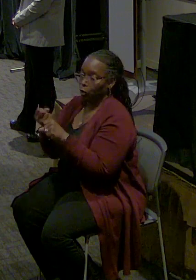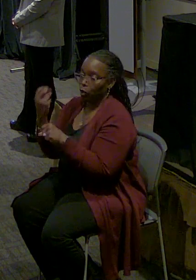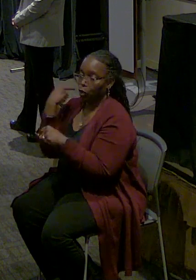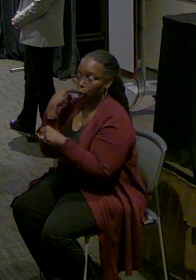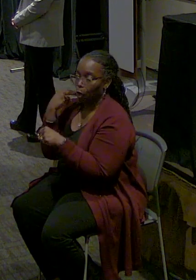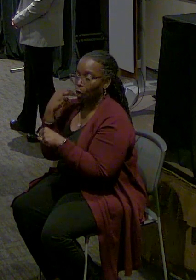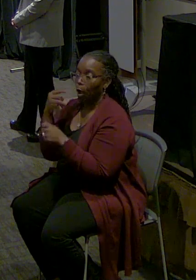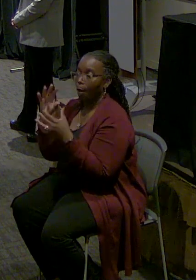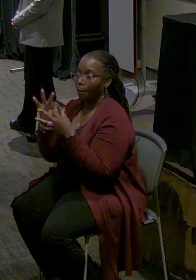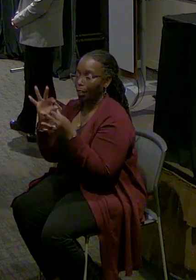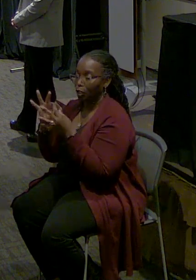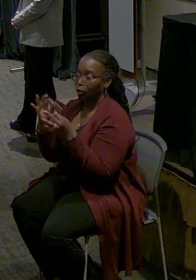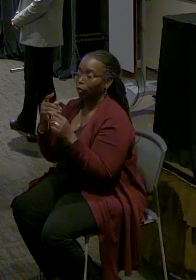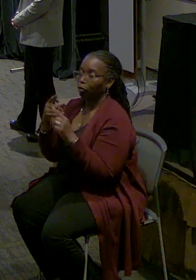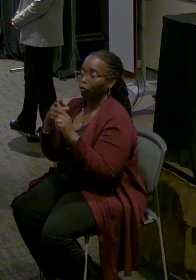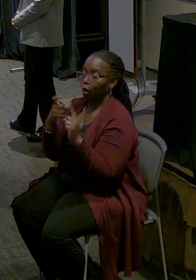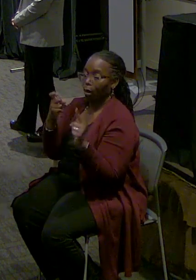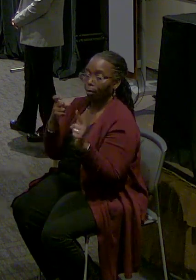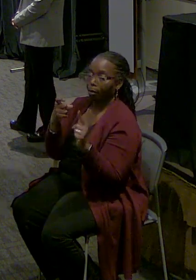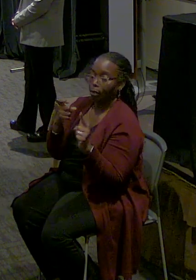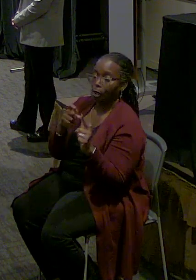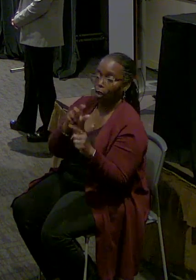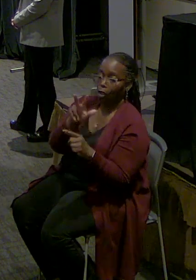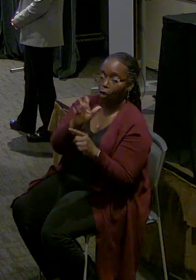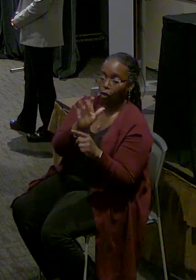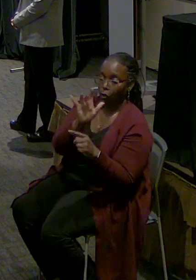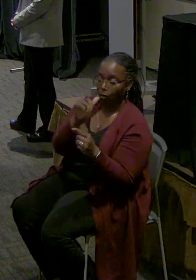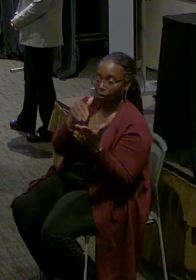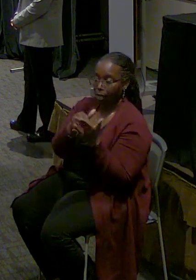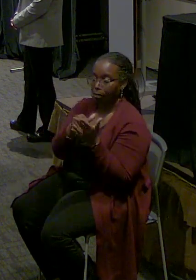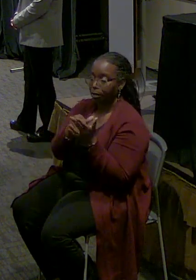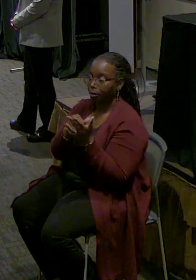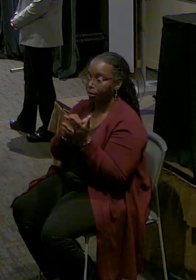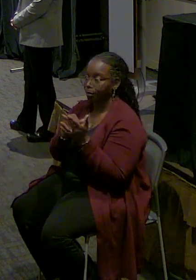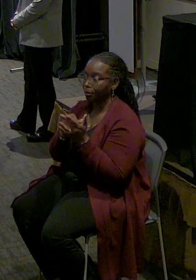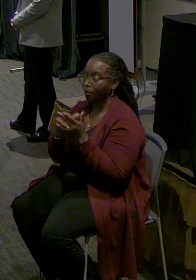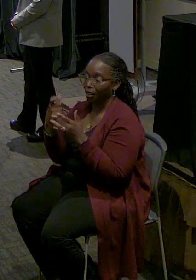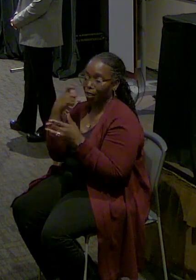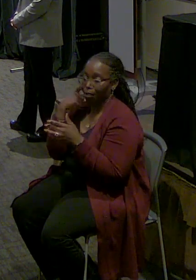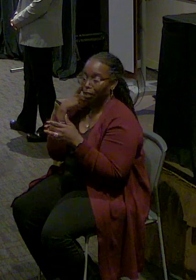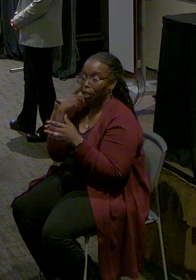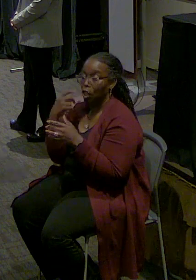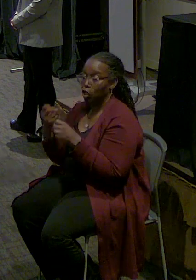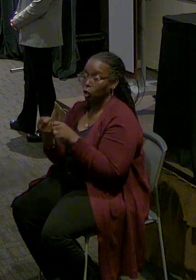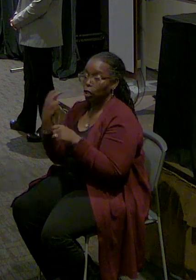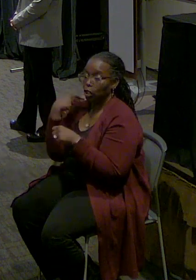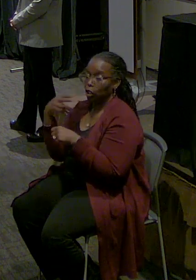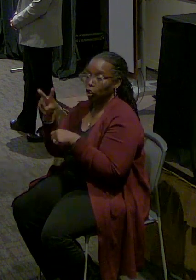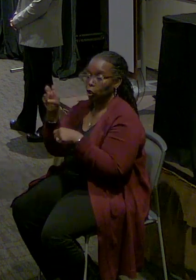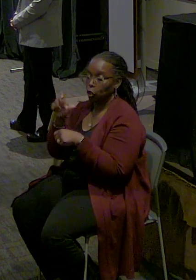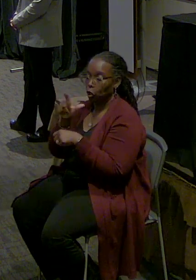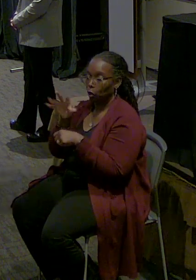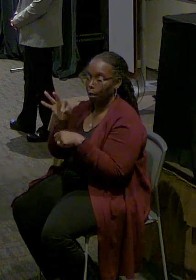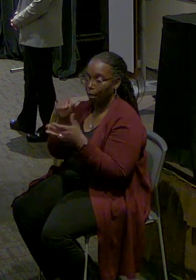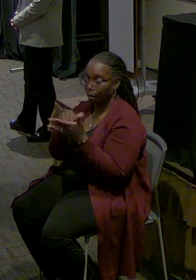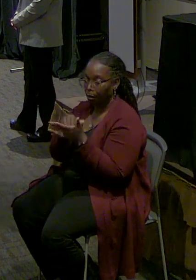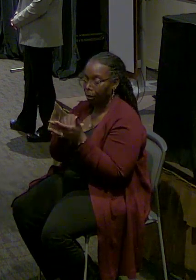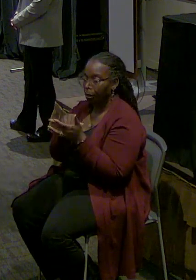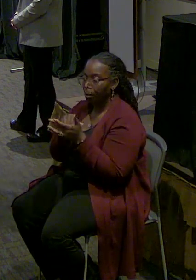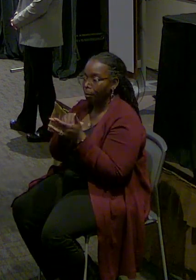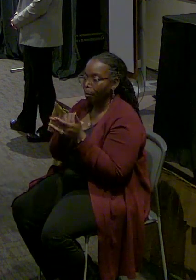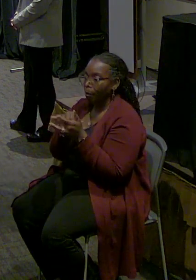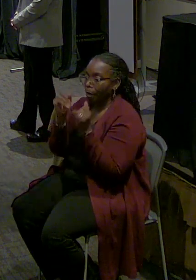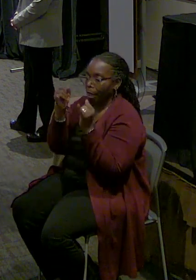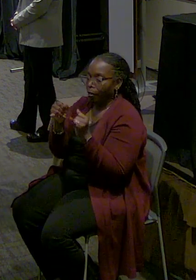I mentioned that we went from to 325,000 this past year, but 2 years ago it was 239,000